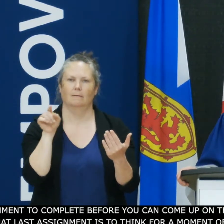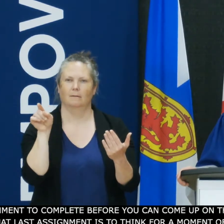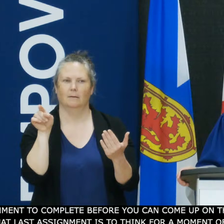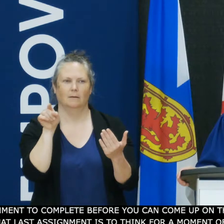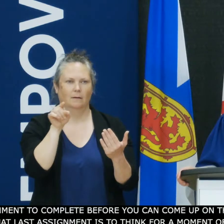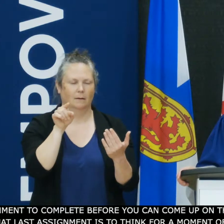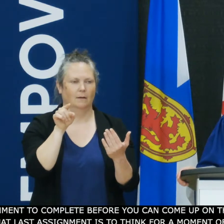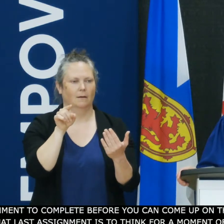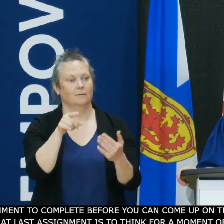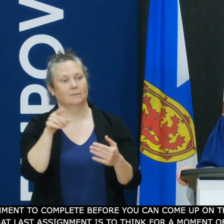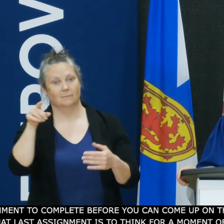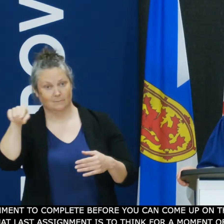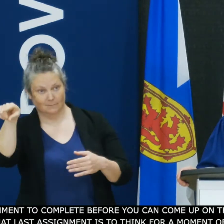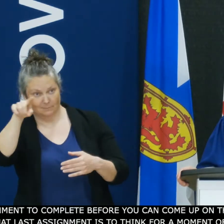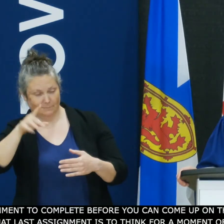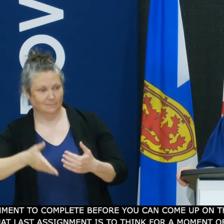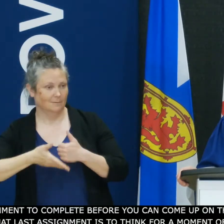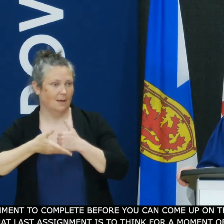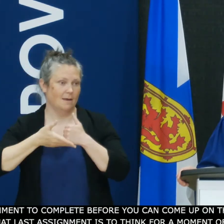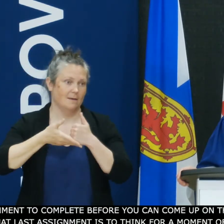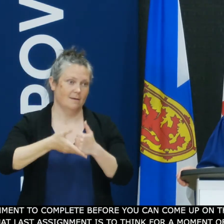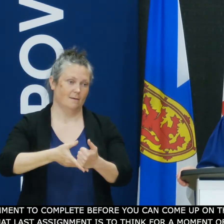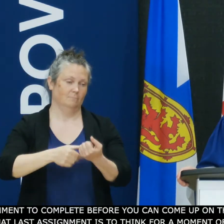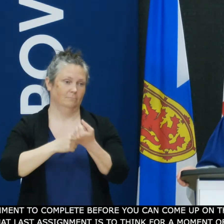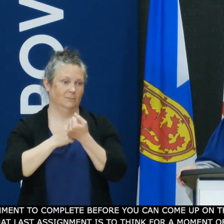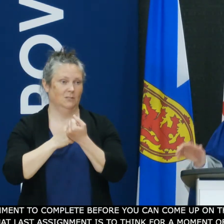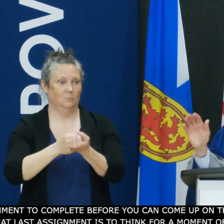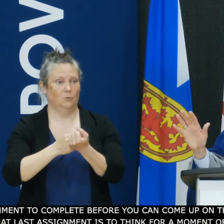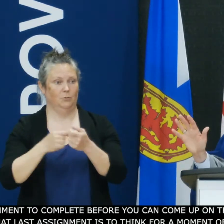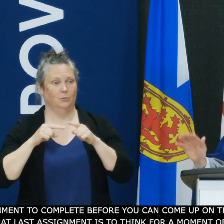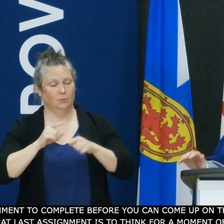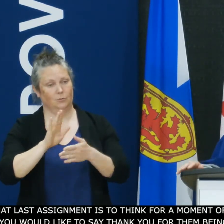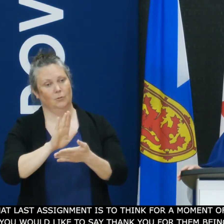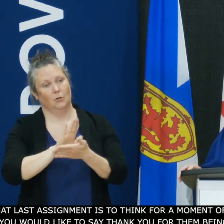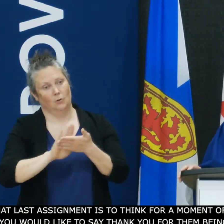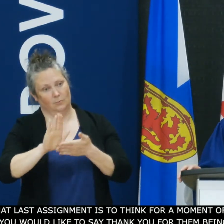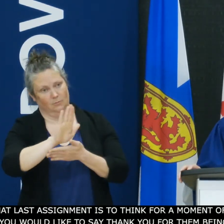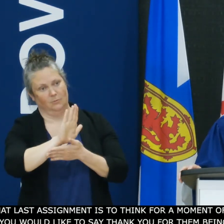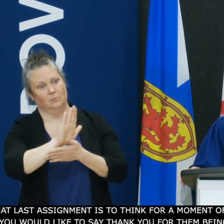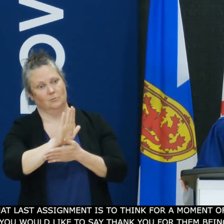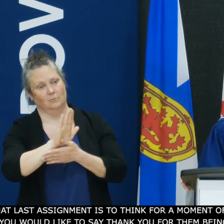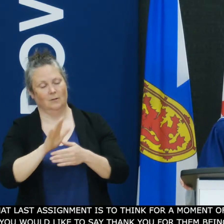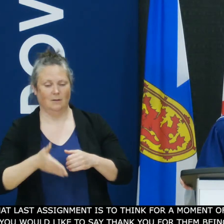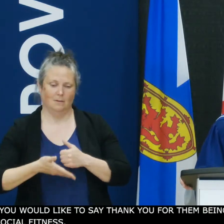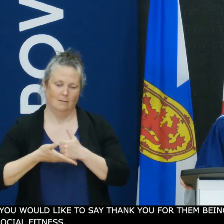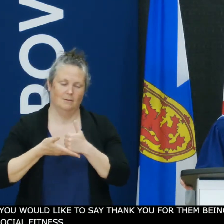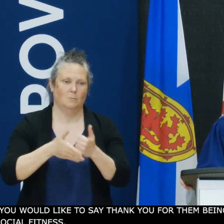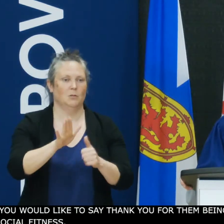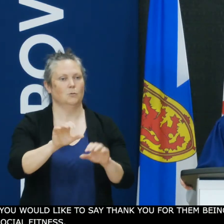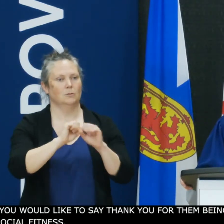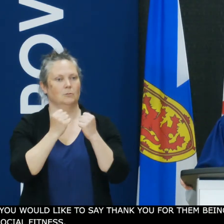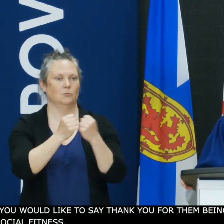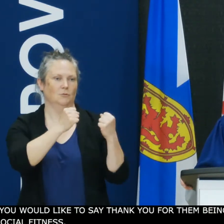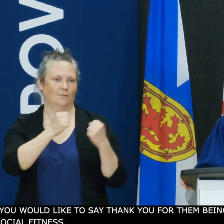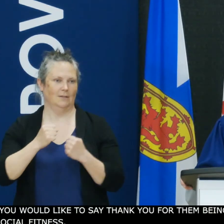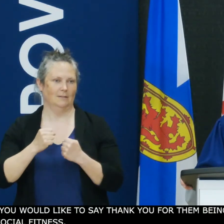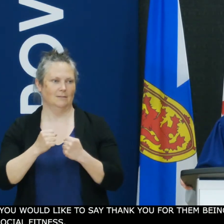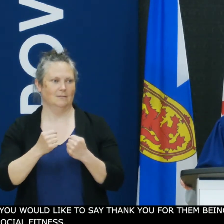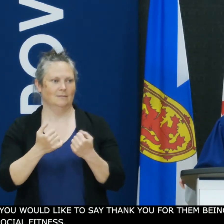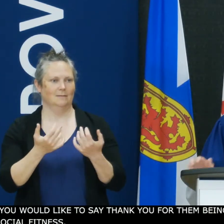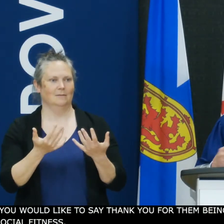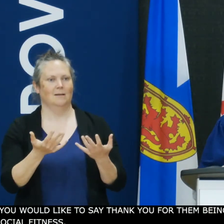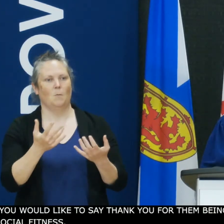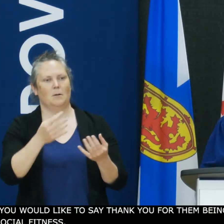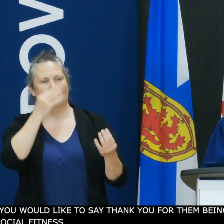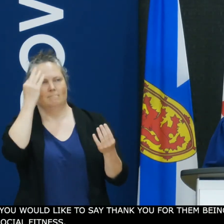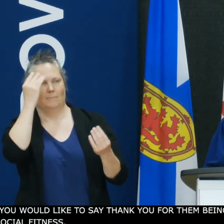your journey and helping build your social fitness. And I ask you to think of that person or persons because we have a tradition at NSCC